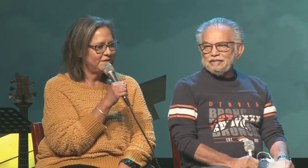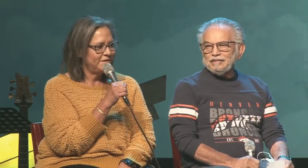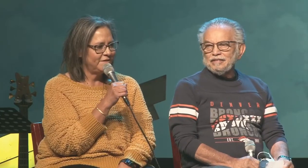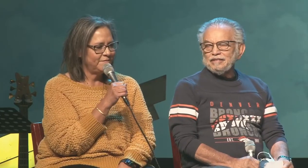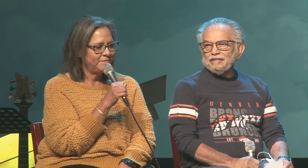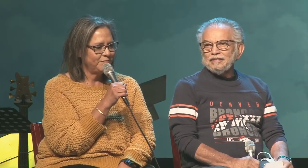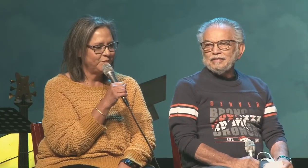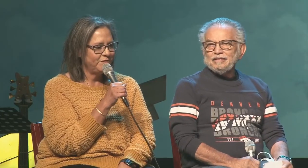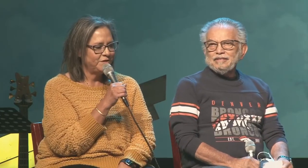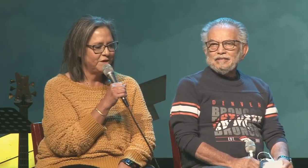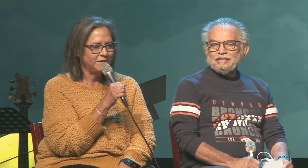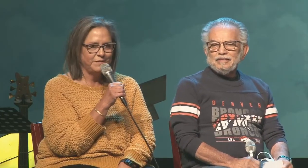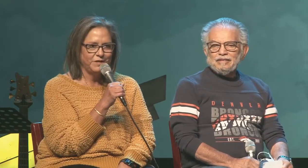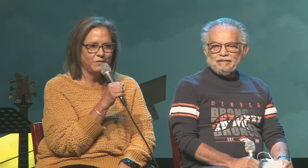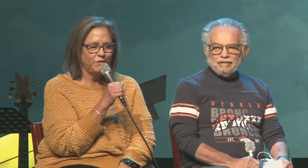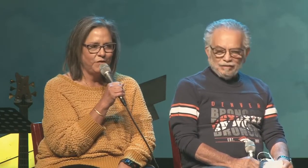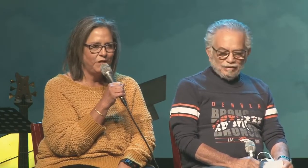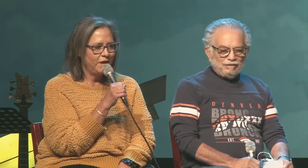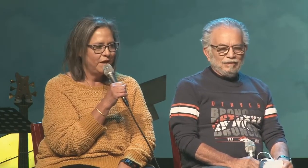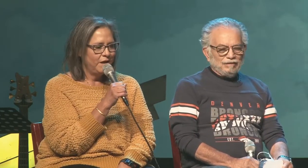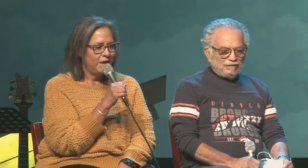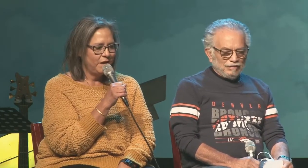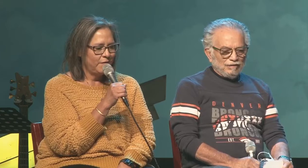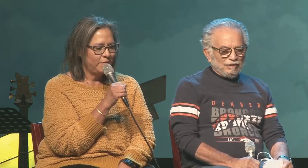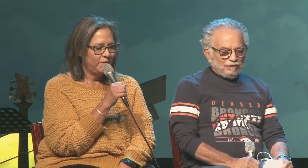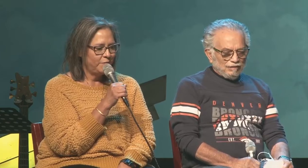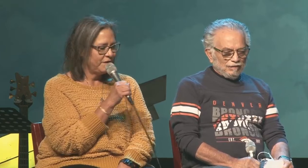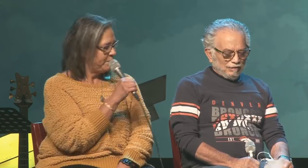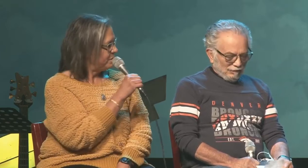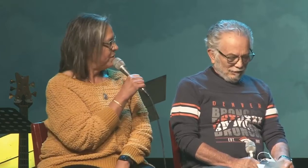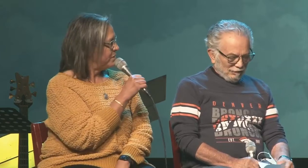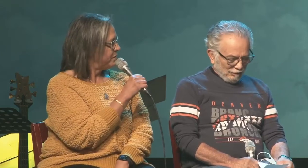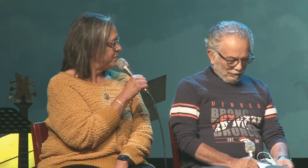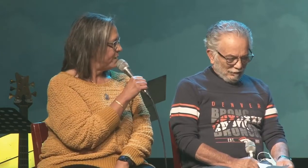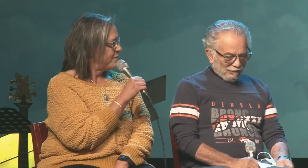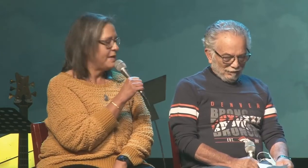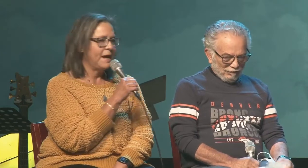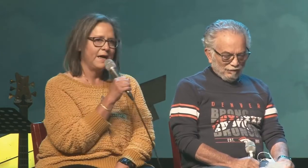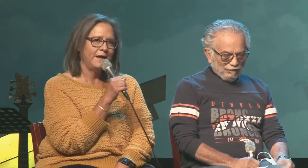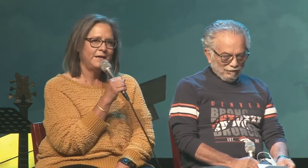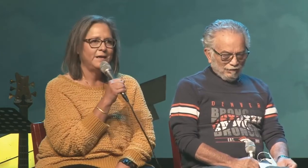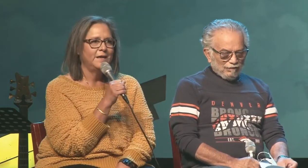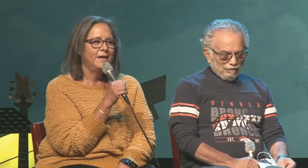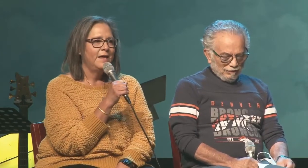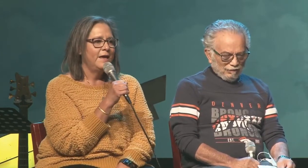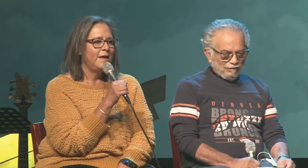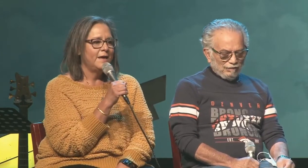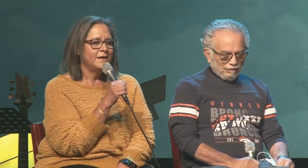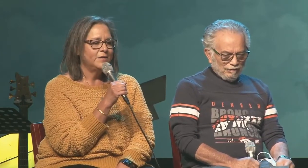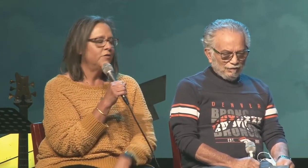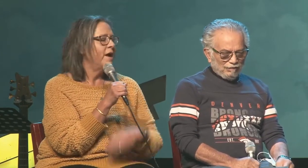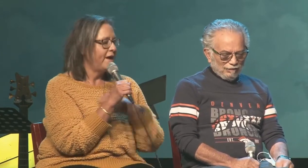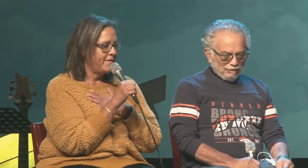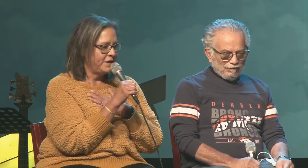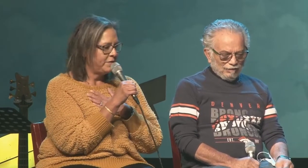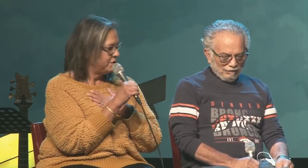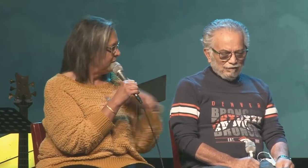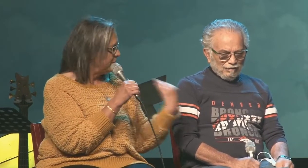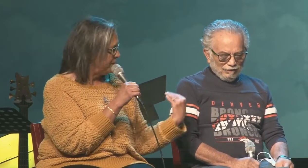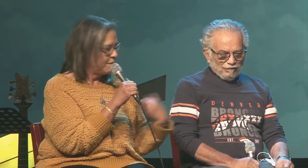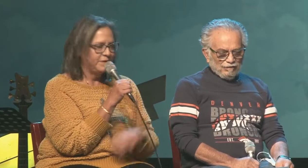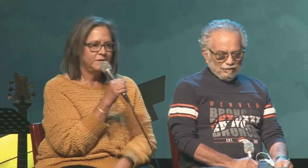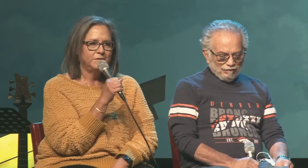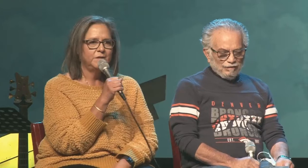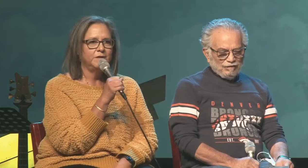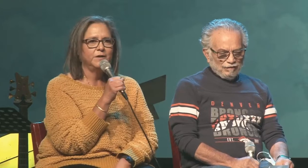years. We have a daughter named Nicole. We've been coming to Crossroads about 9, or I have anyway. John's